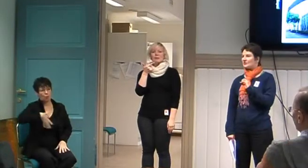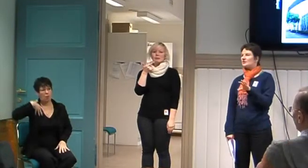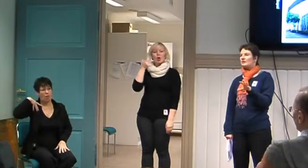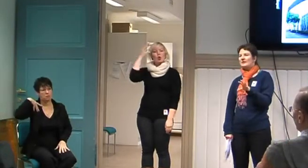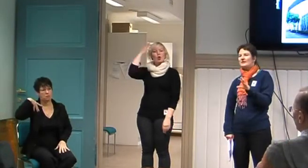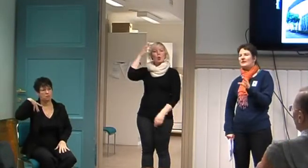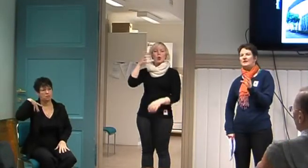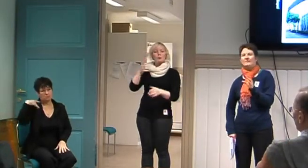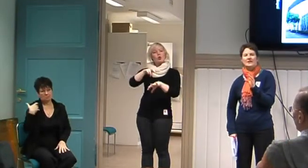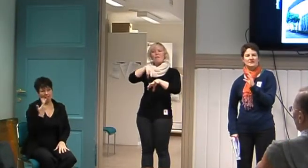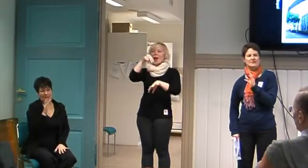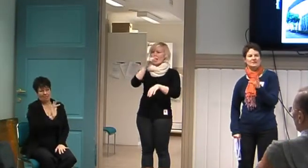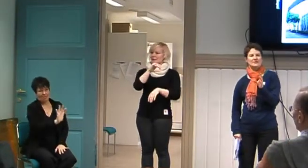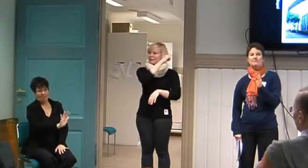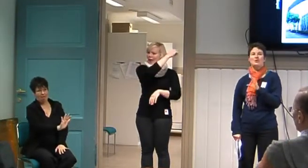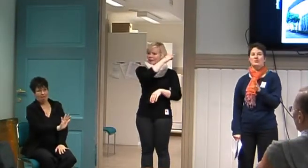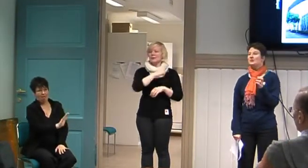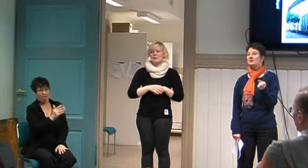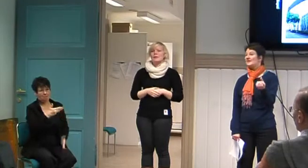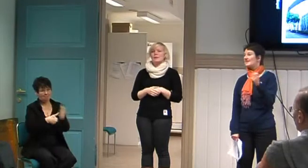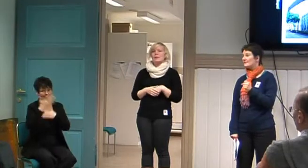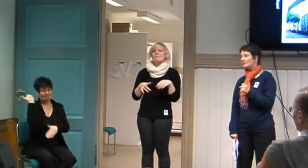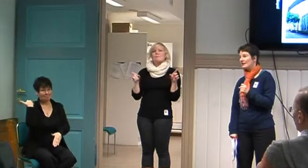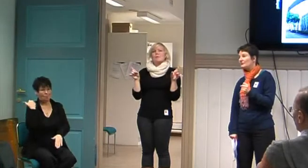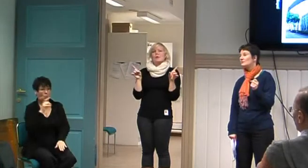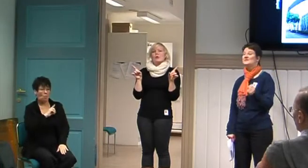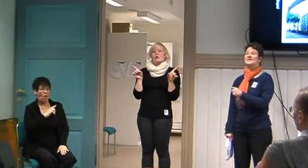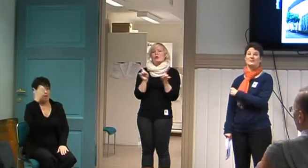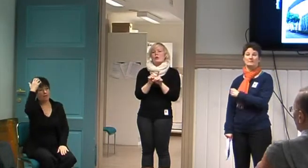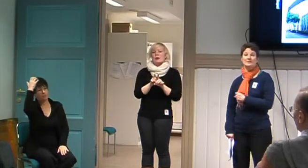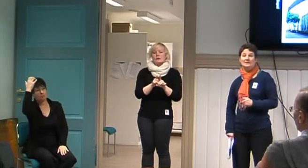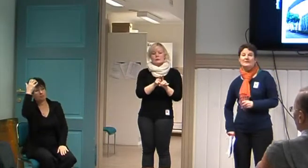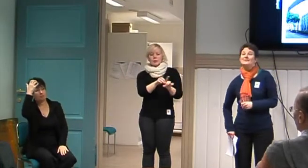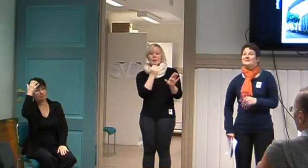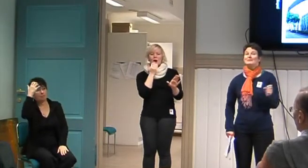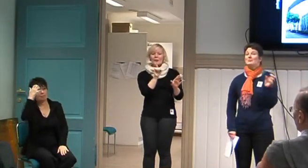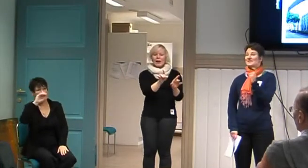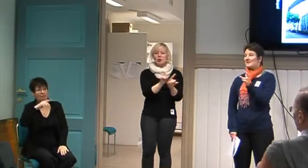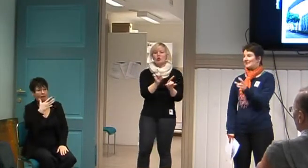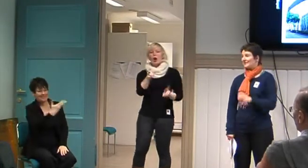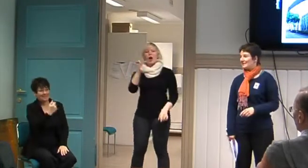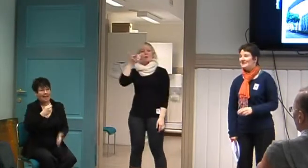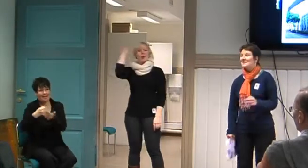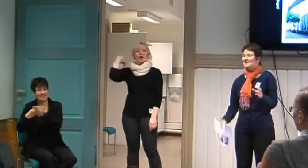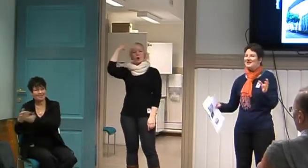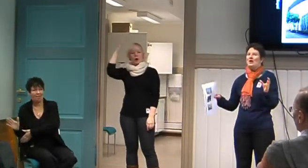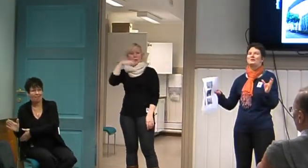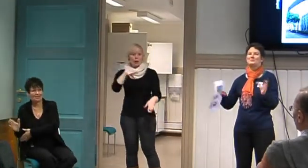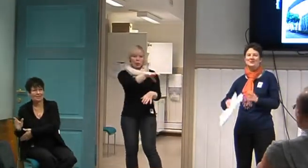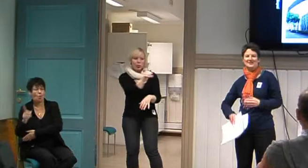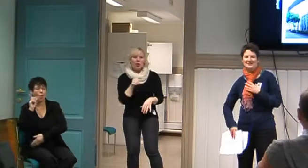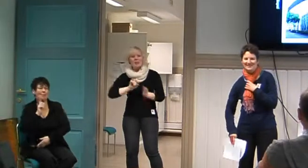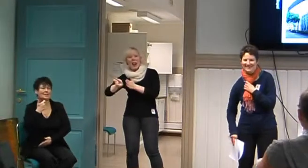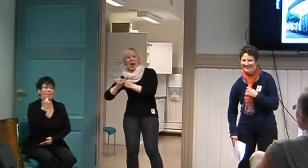that's historic. It's so that the monarch couldn't get at the Crown Jewels and sell them. So they were always kept in a